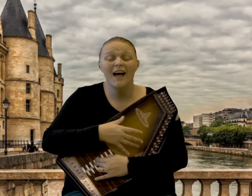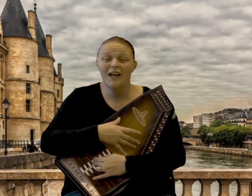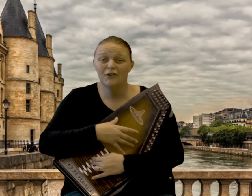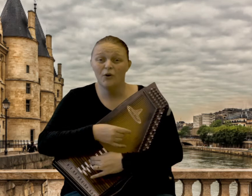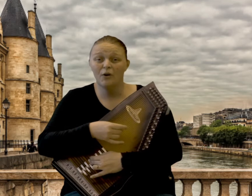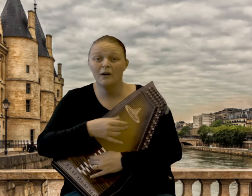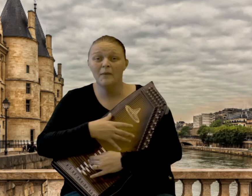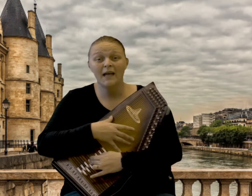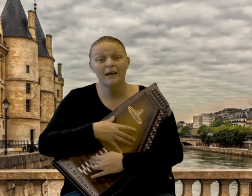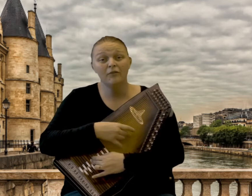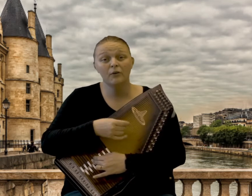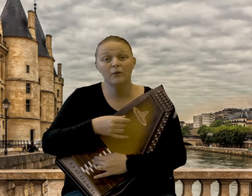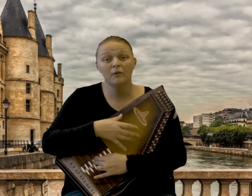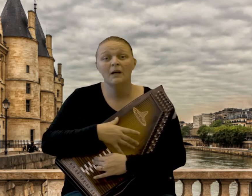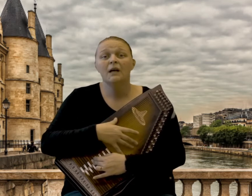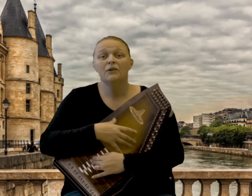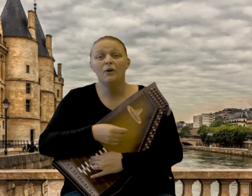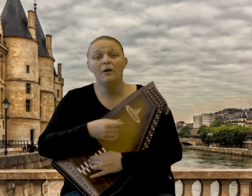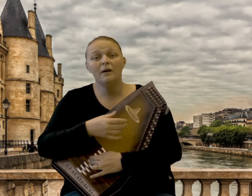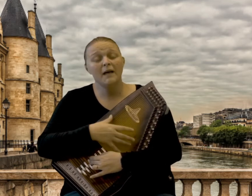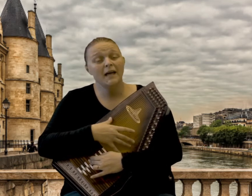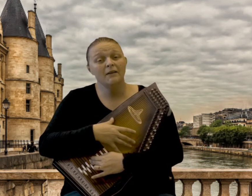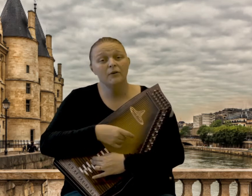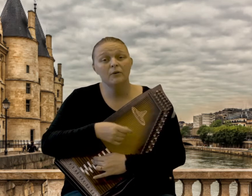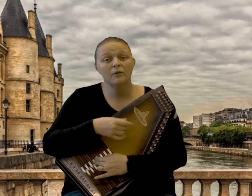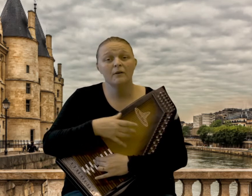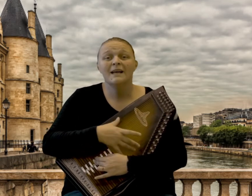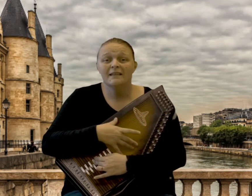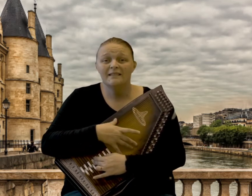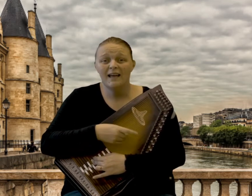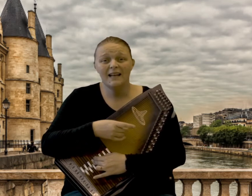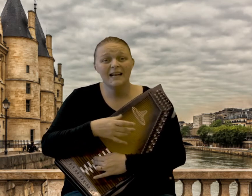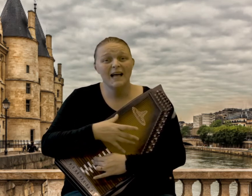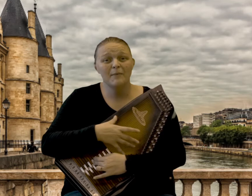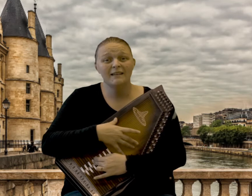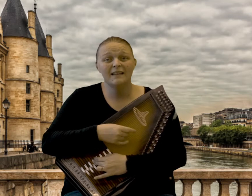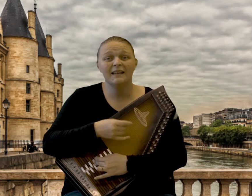Jacques, dormez-vous, dormez-vous, sonne la